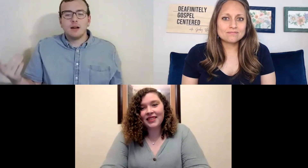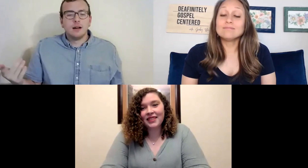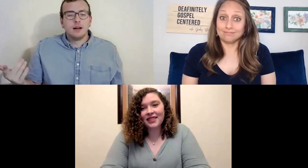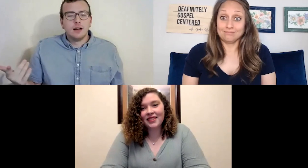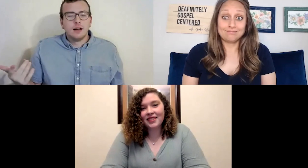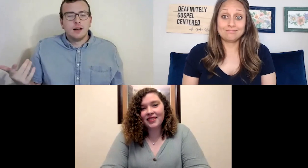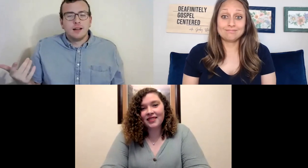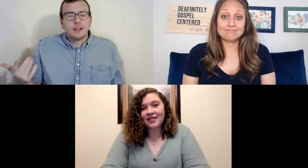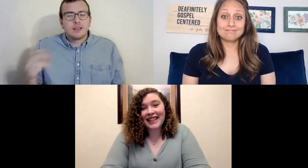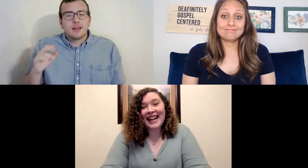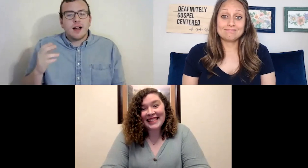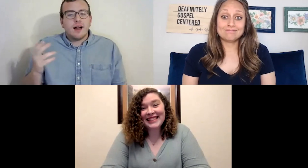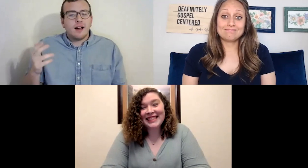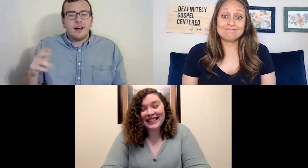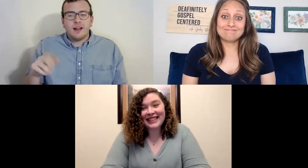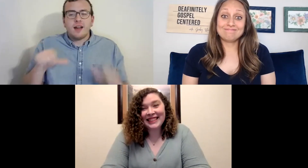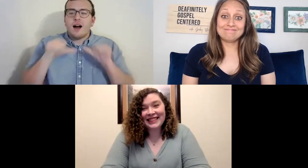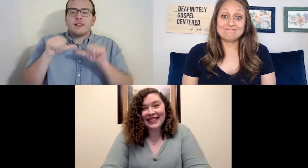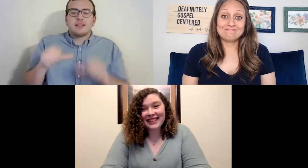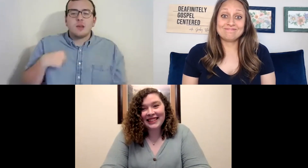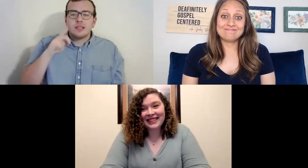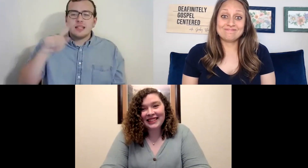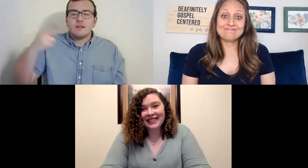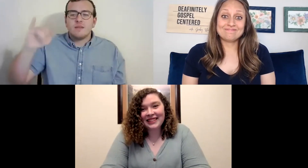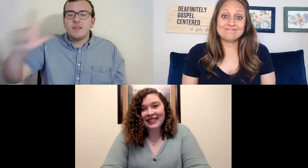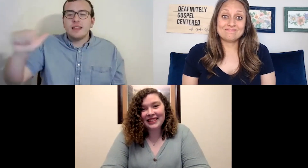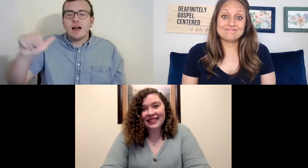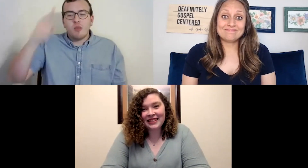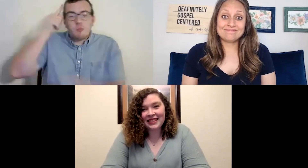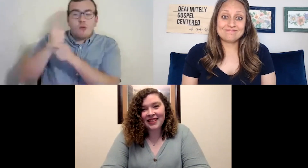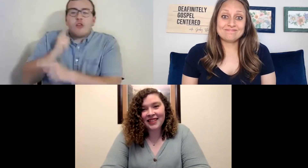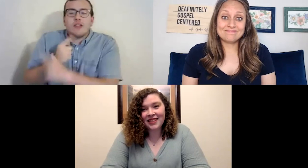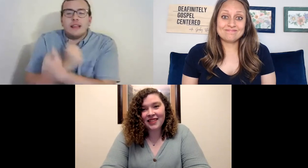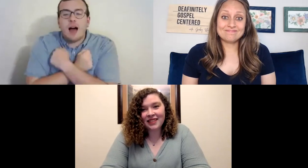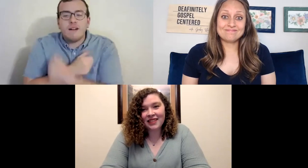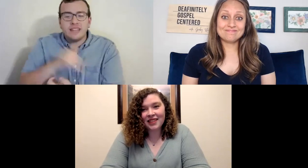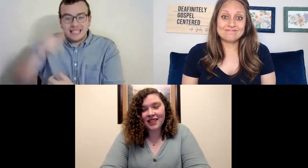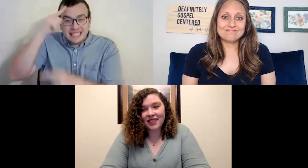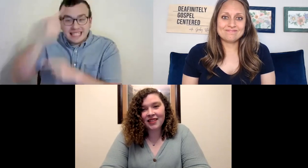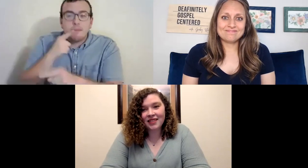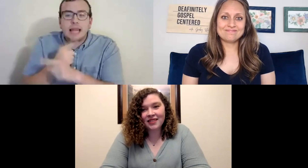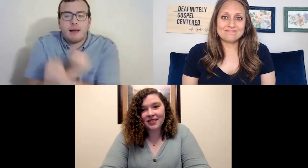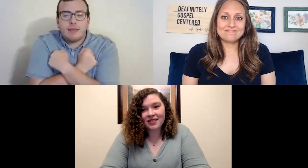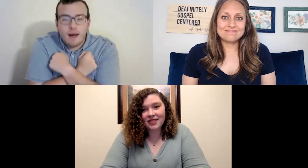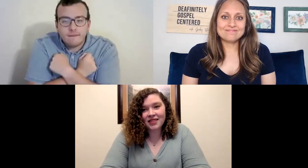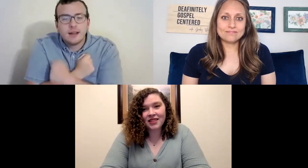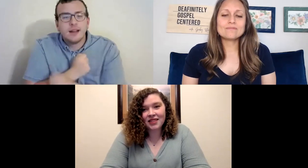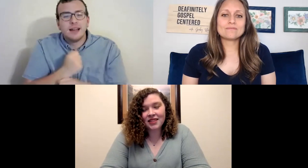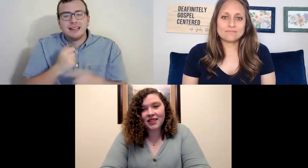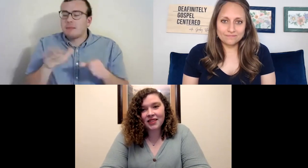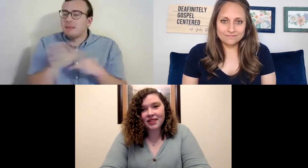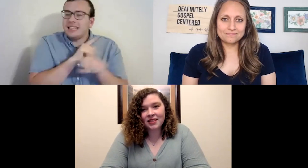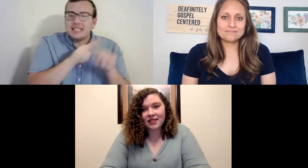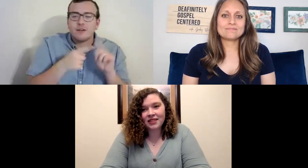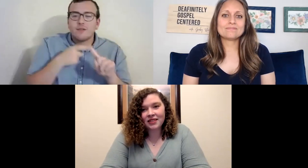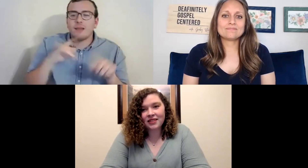sisterly love, a sibling love. So it's completely different than like a song of love. So there's different